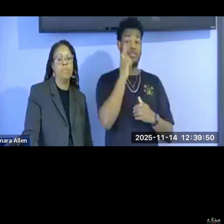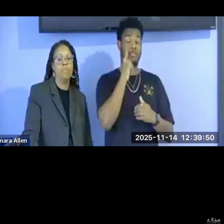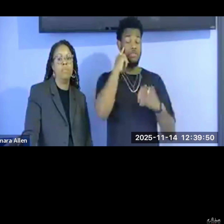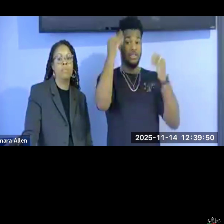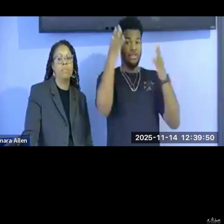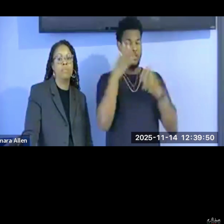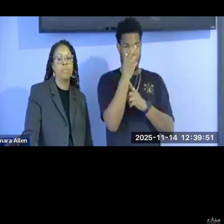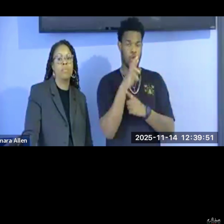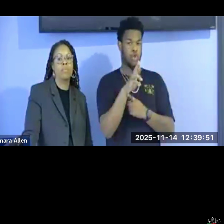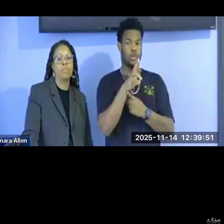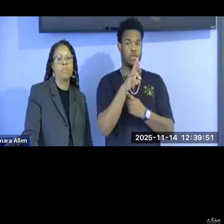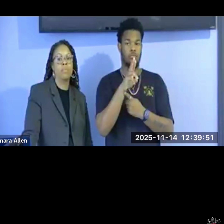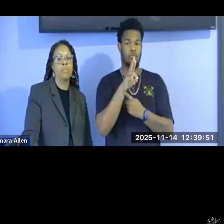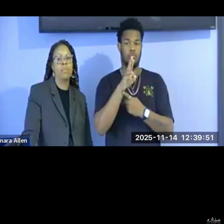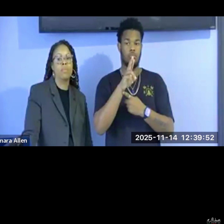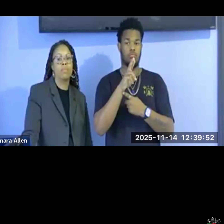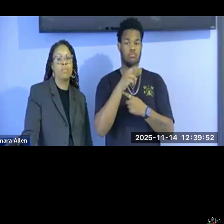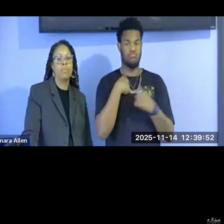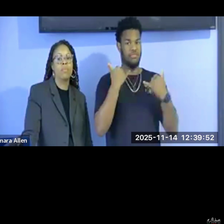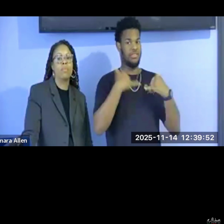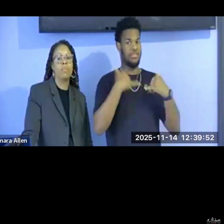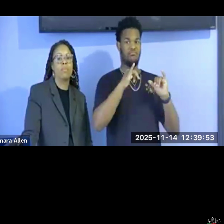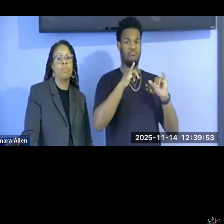taught in the South in Louisiana.